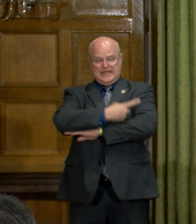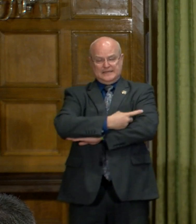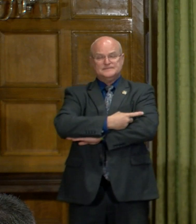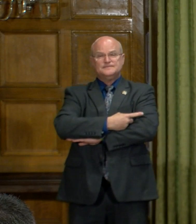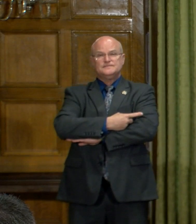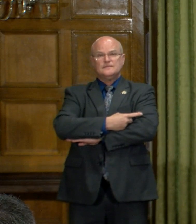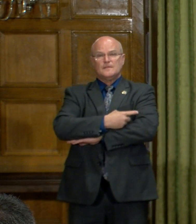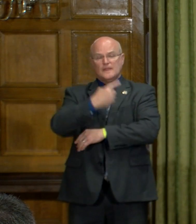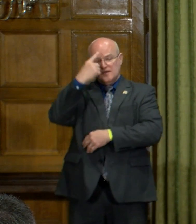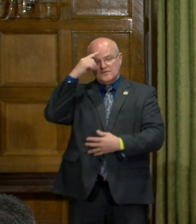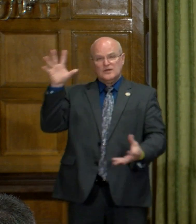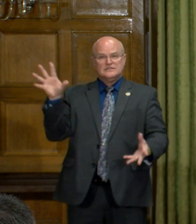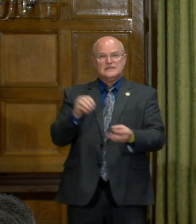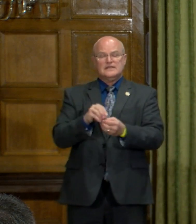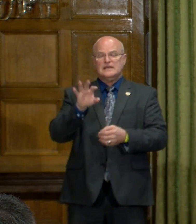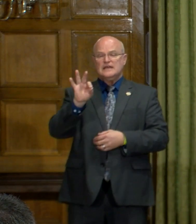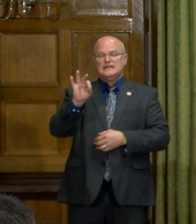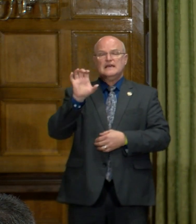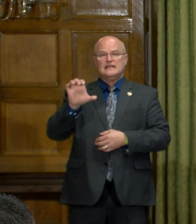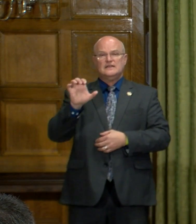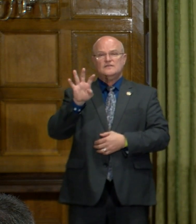today for a total of